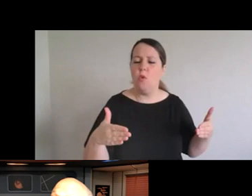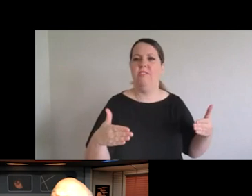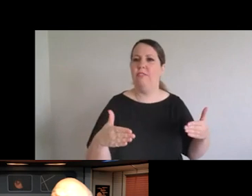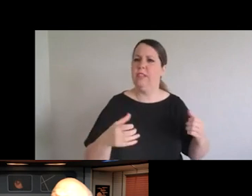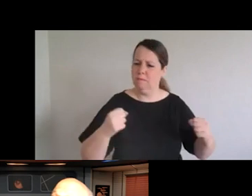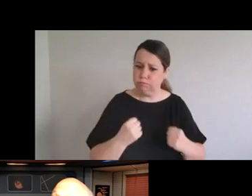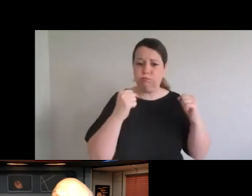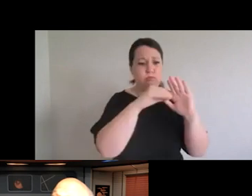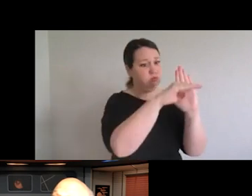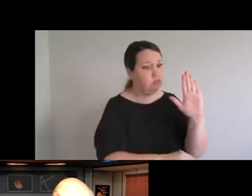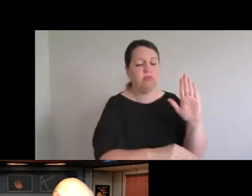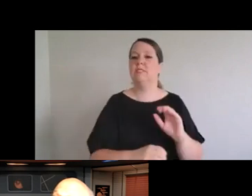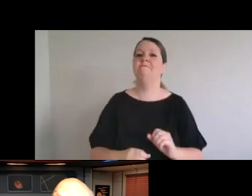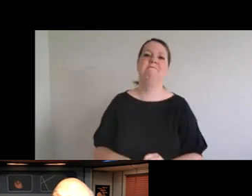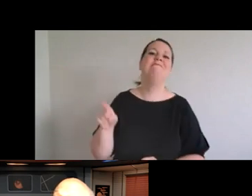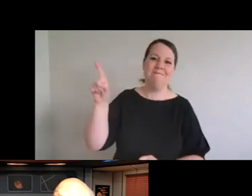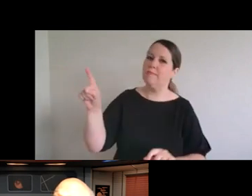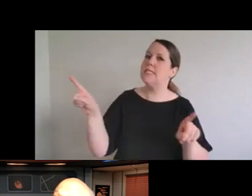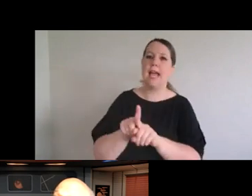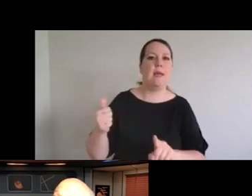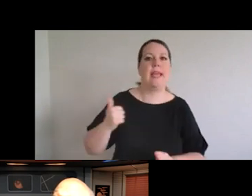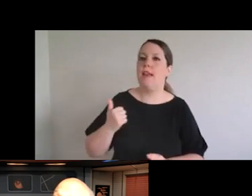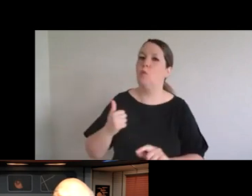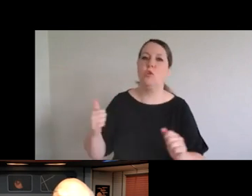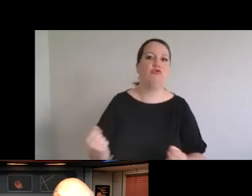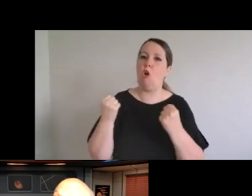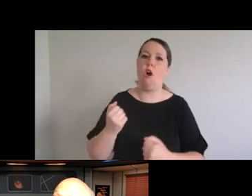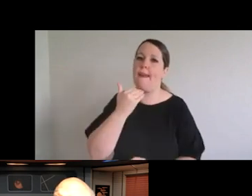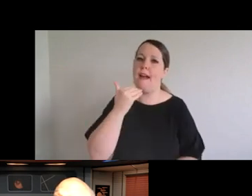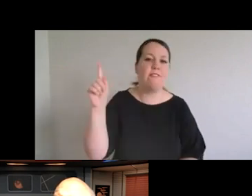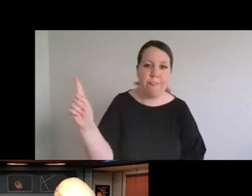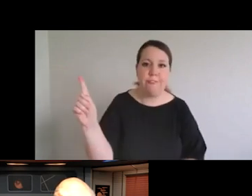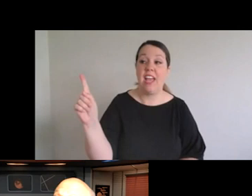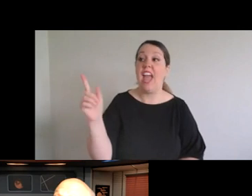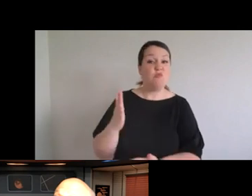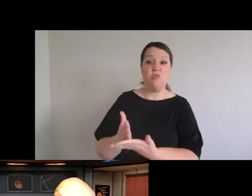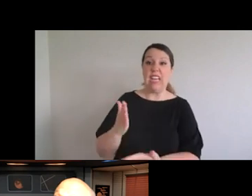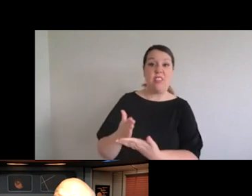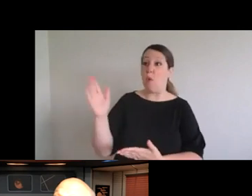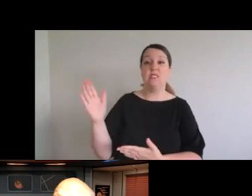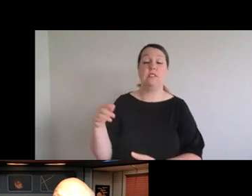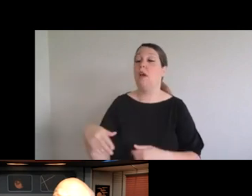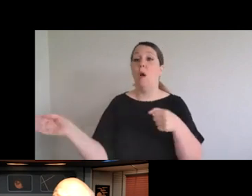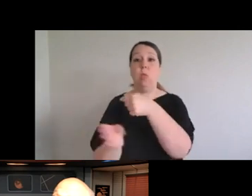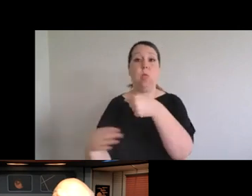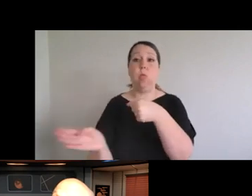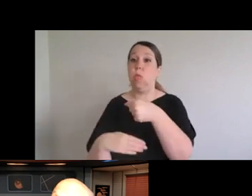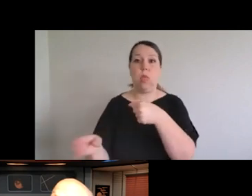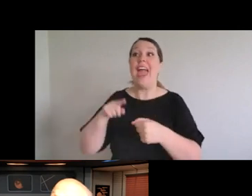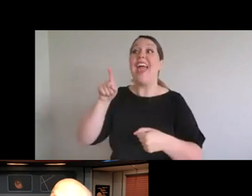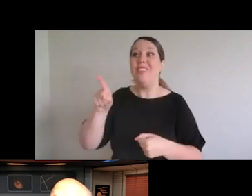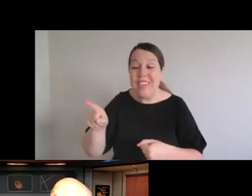was eventually repealed and replaced by a considerably stronger law, and that stronger law passed